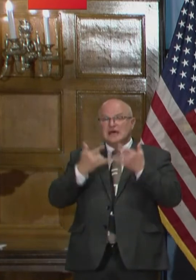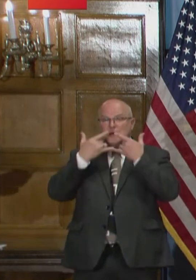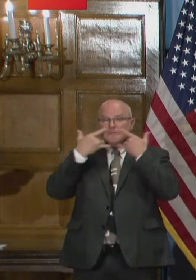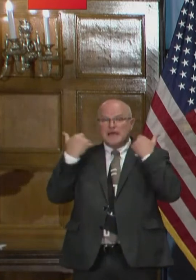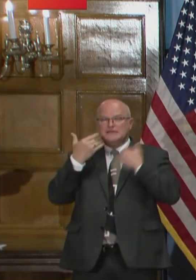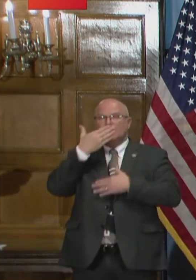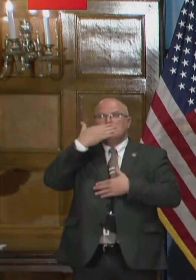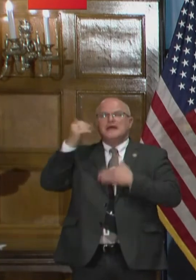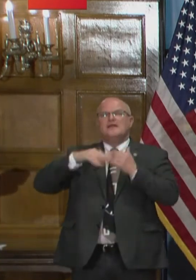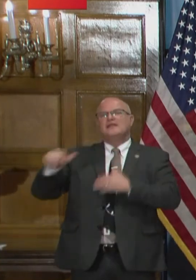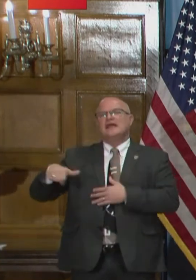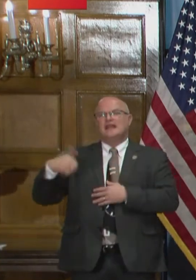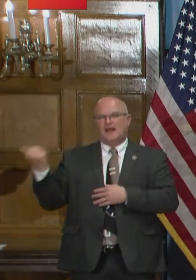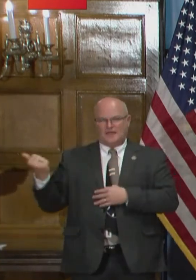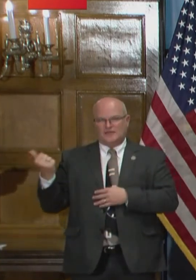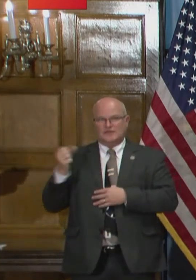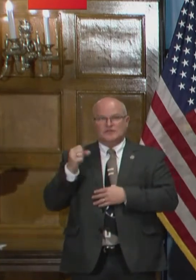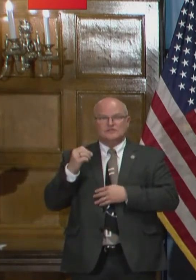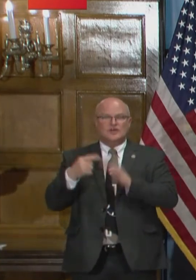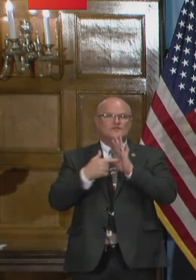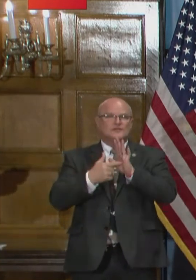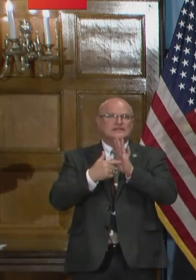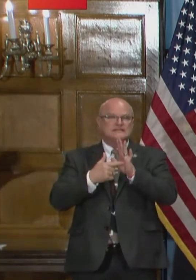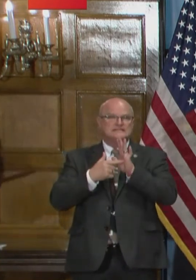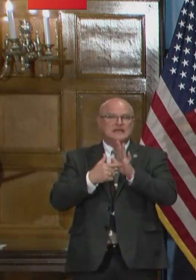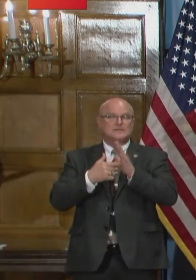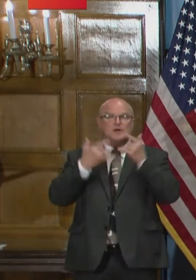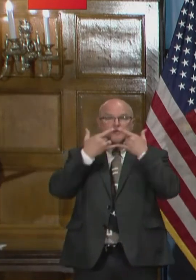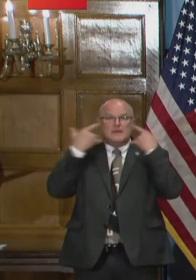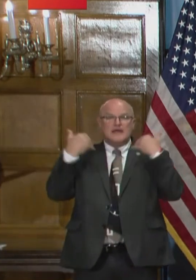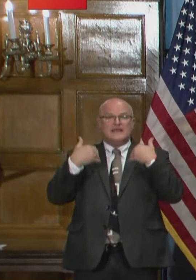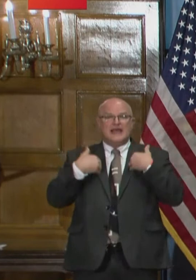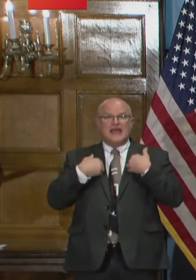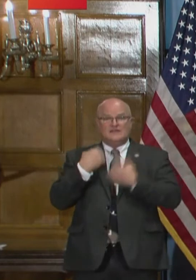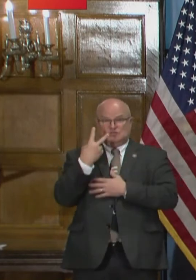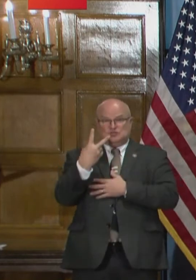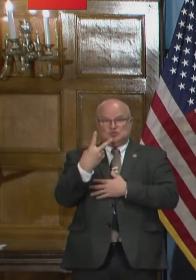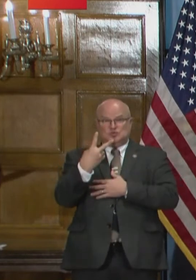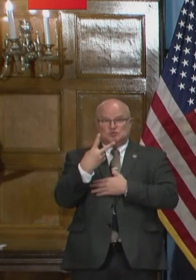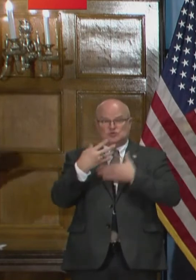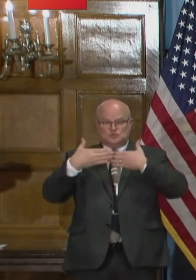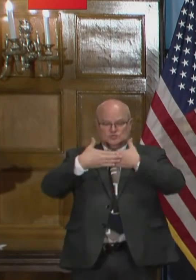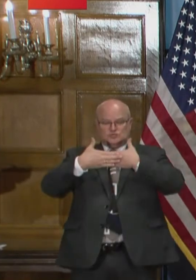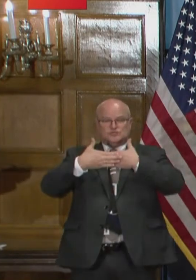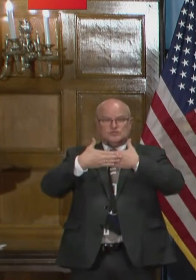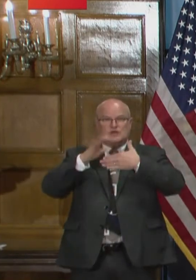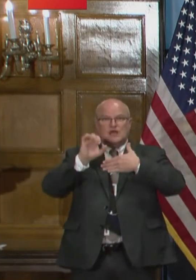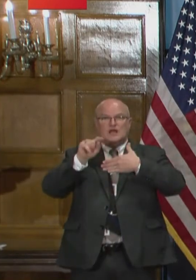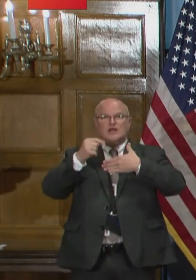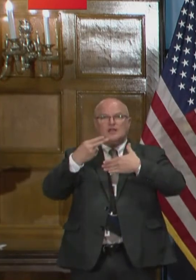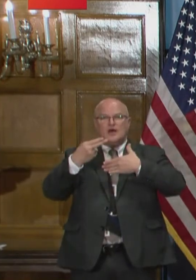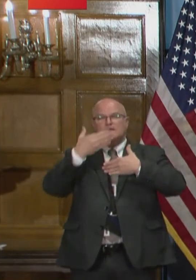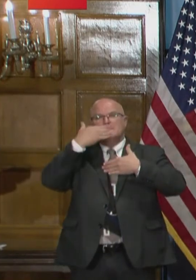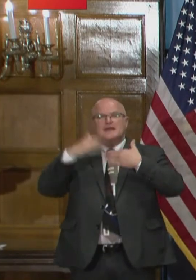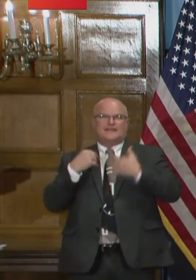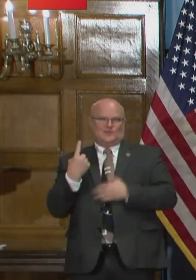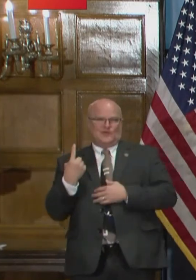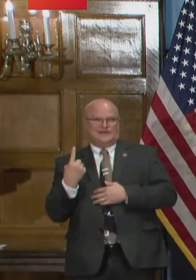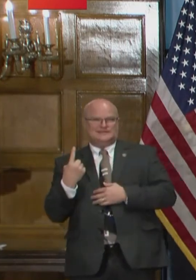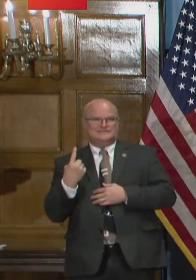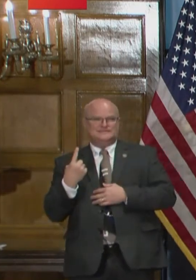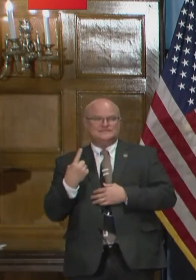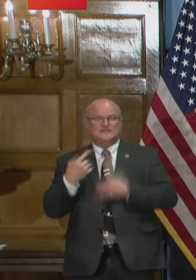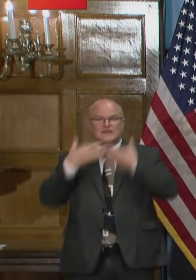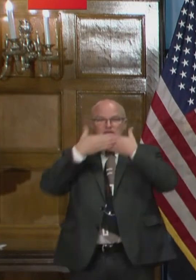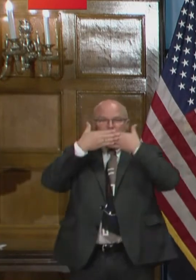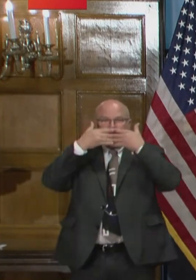better than others. So, for example, masks that have at least 2 layers of cloth are better than 1.